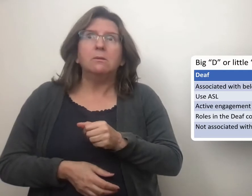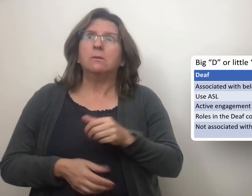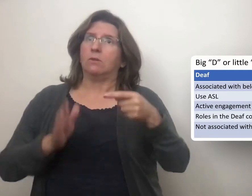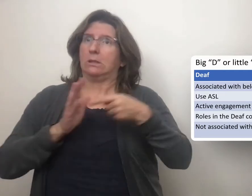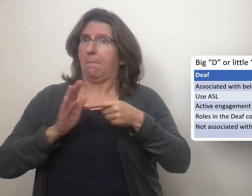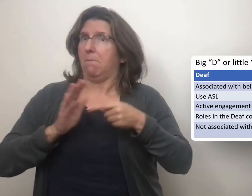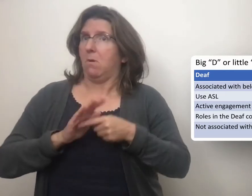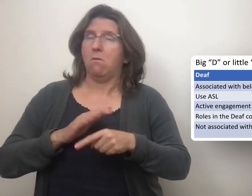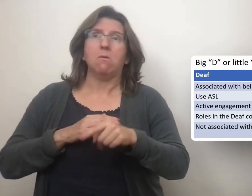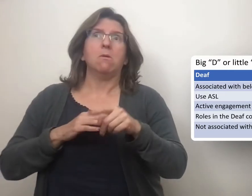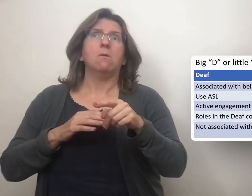have.